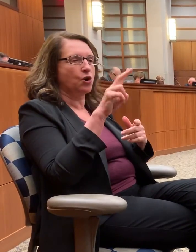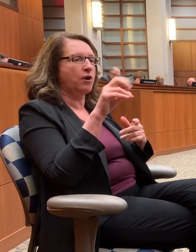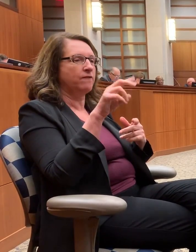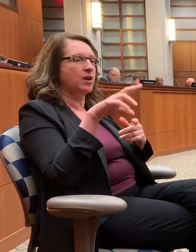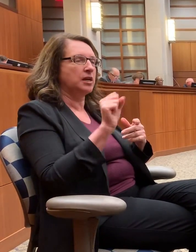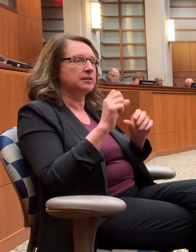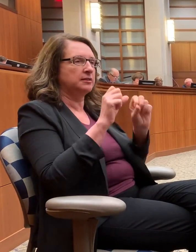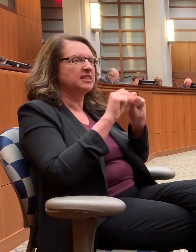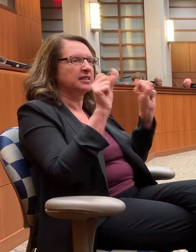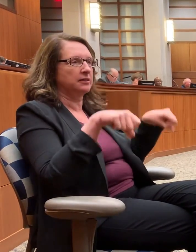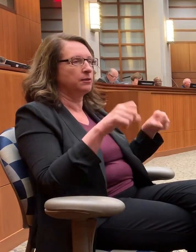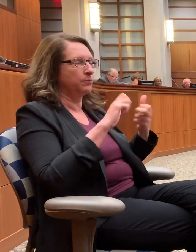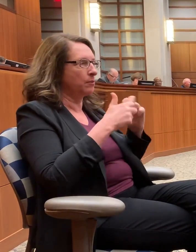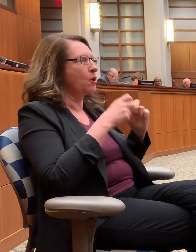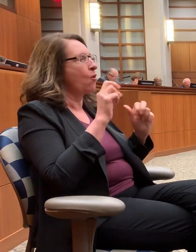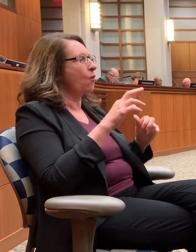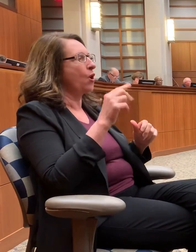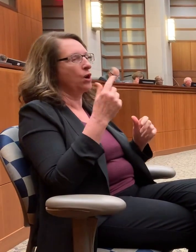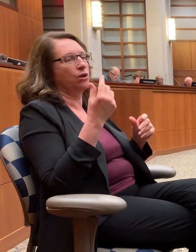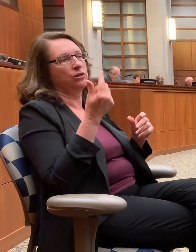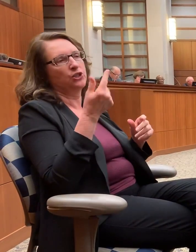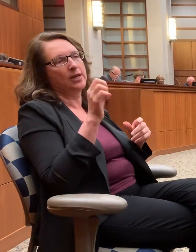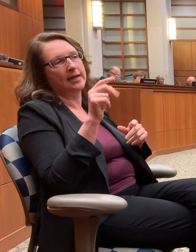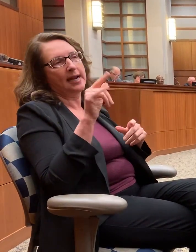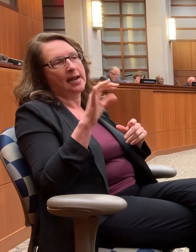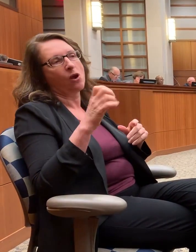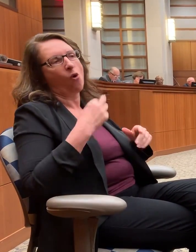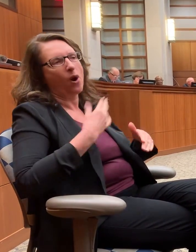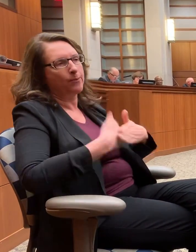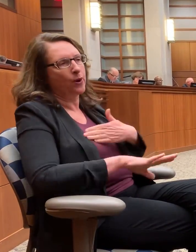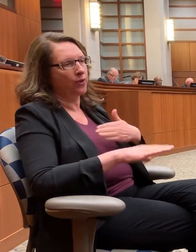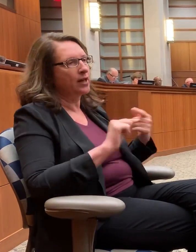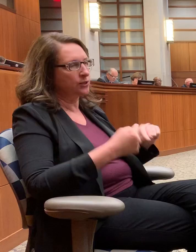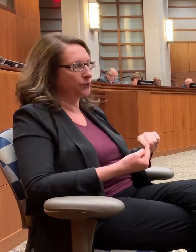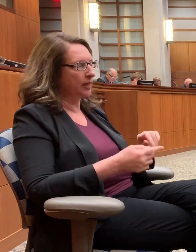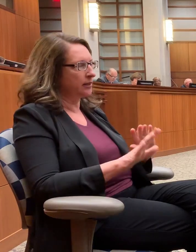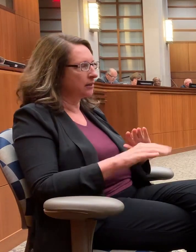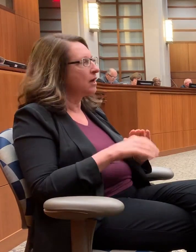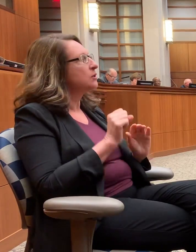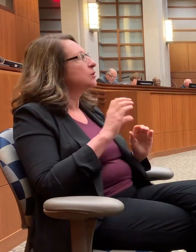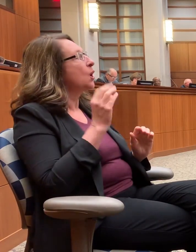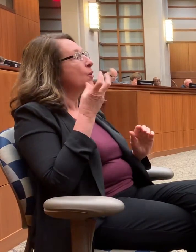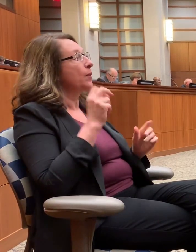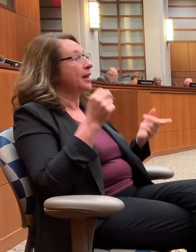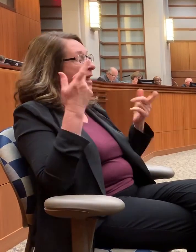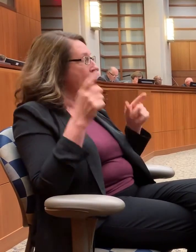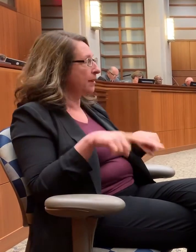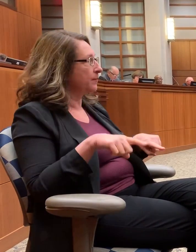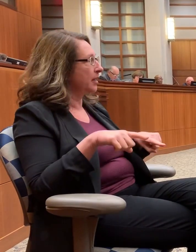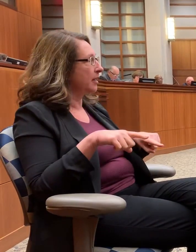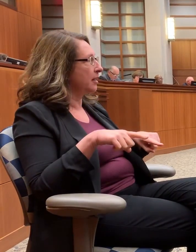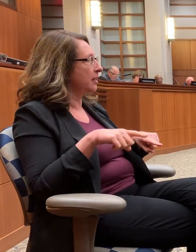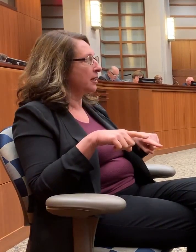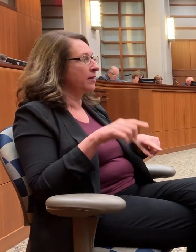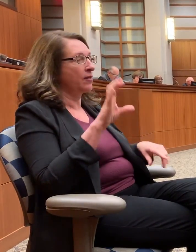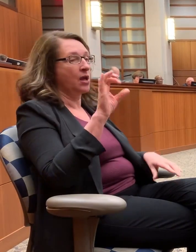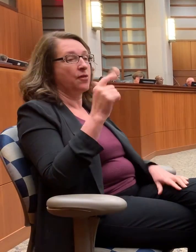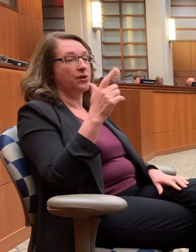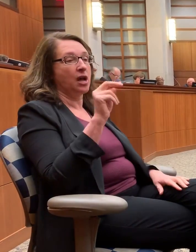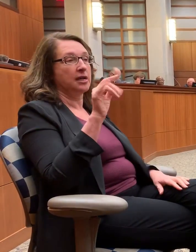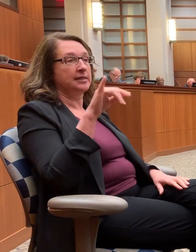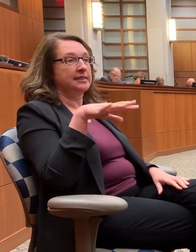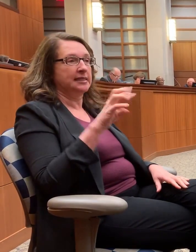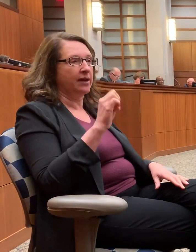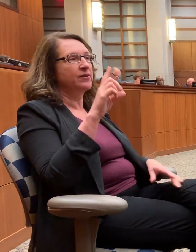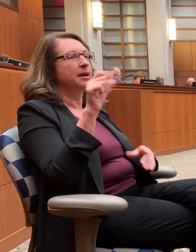a genetic or birth injury. And so when that happens, the cognitive